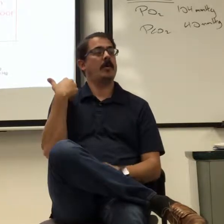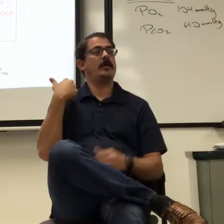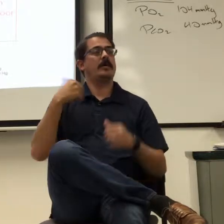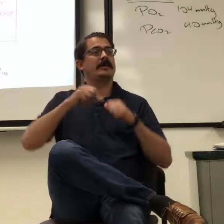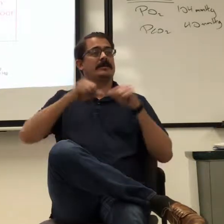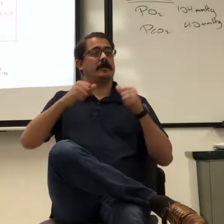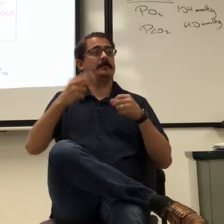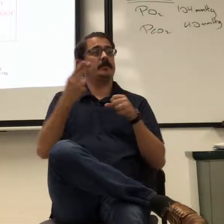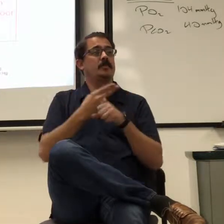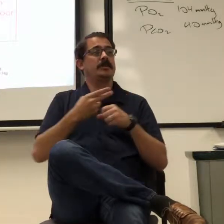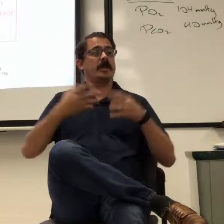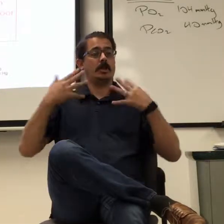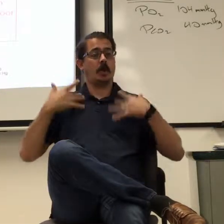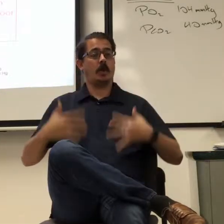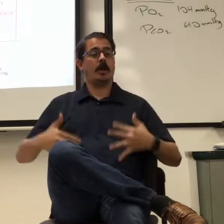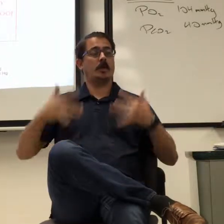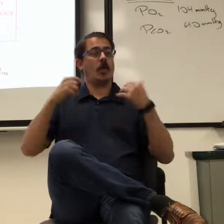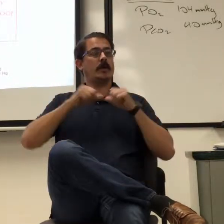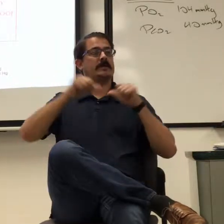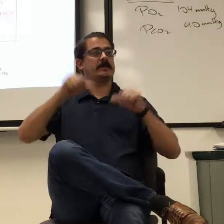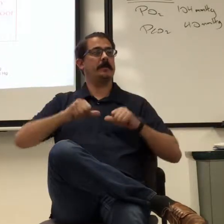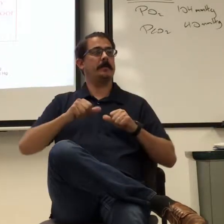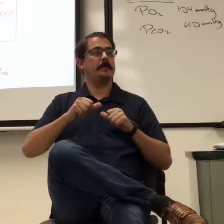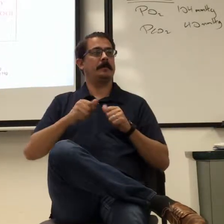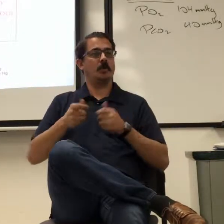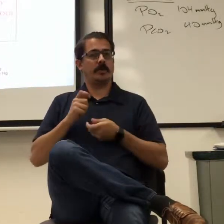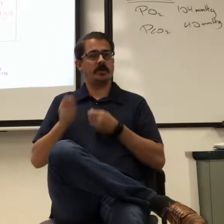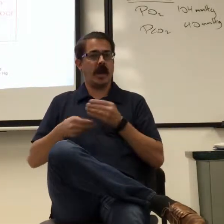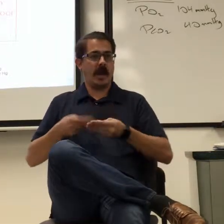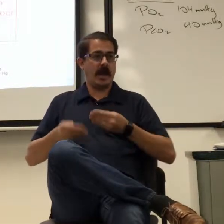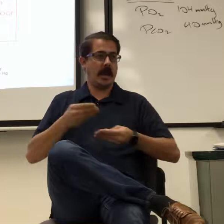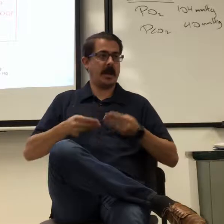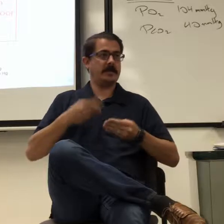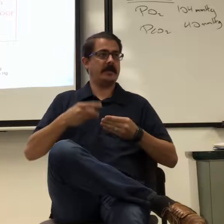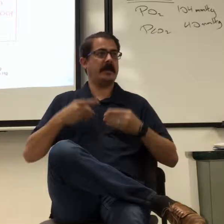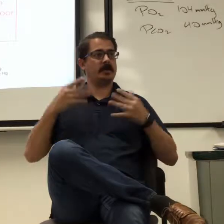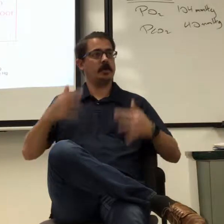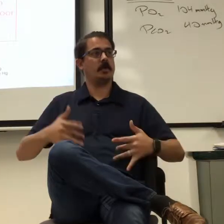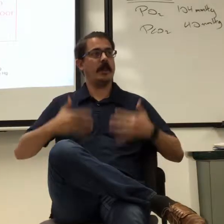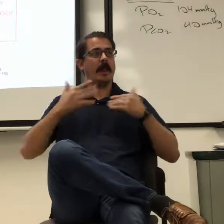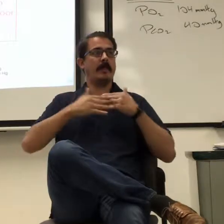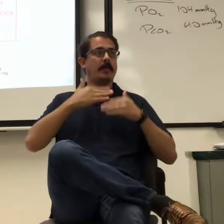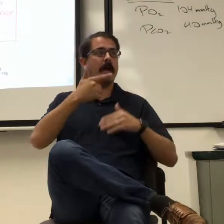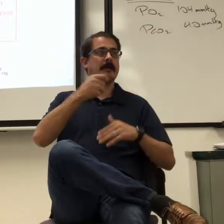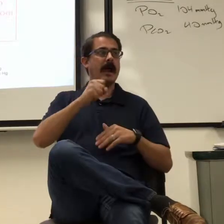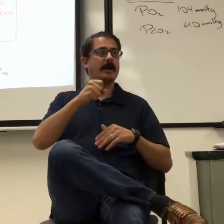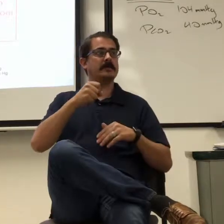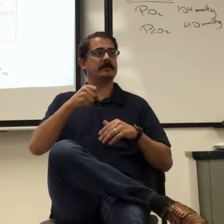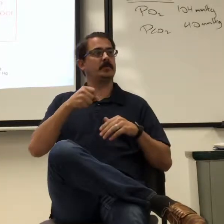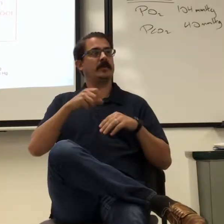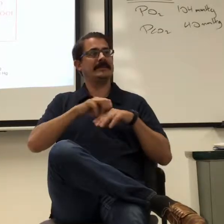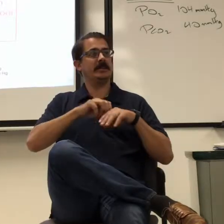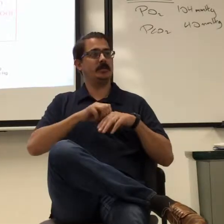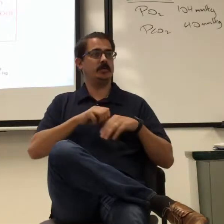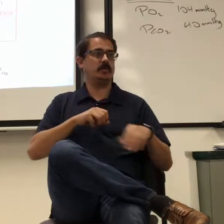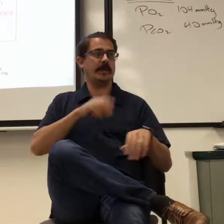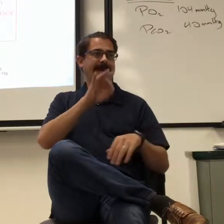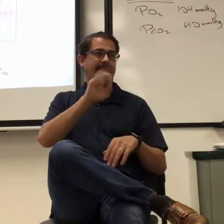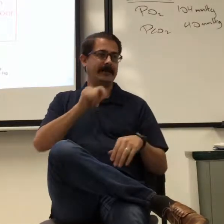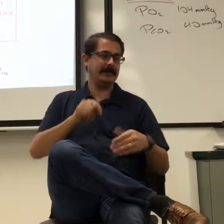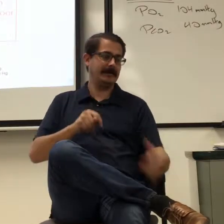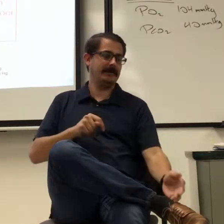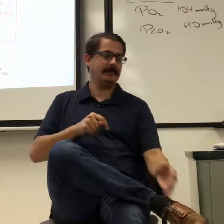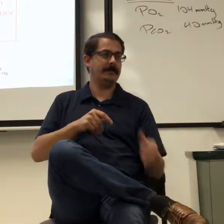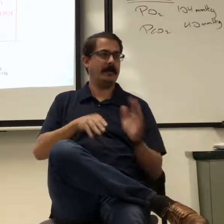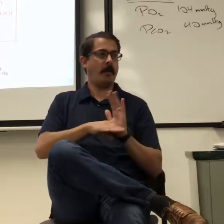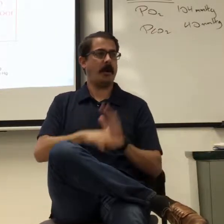system to make exchanges and then circulate these blood gases to the peripheral tissues down at the bottom. All right, so let's go